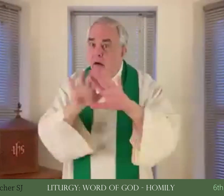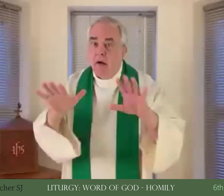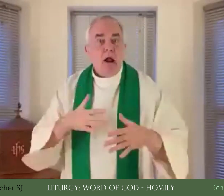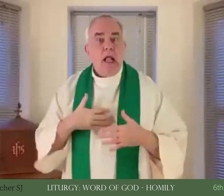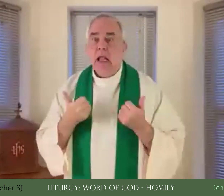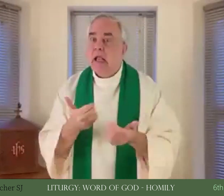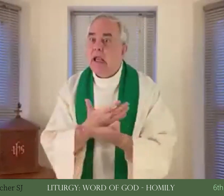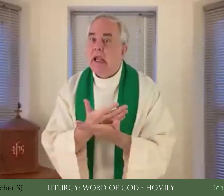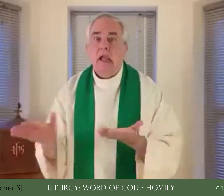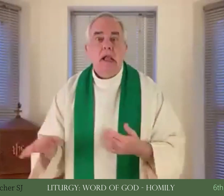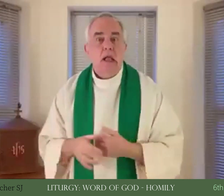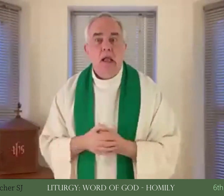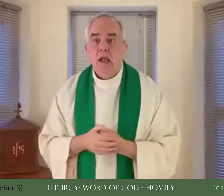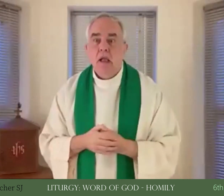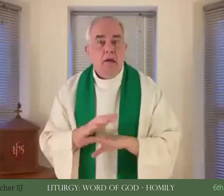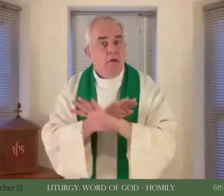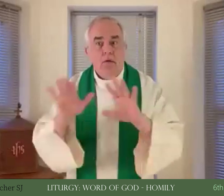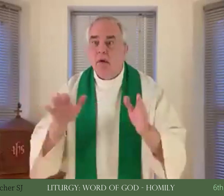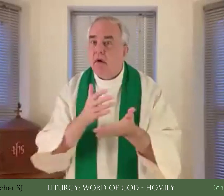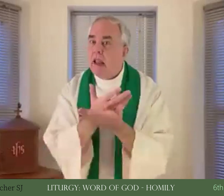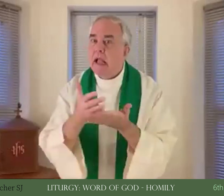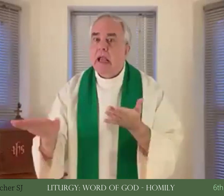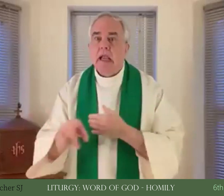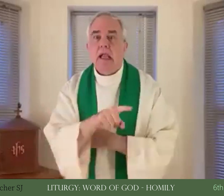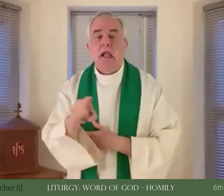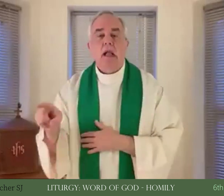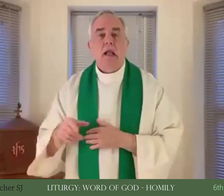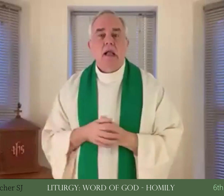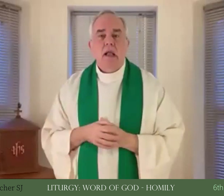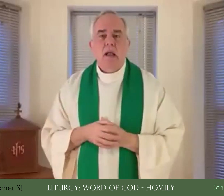not clean, not clean.